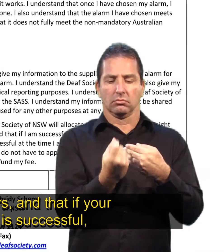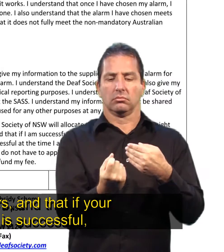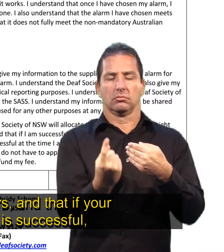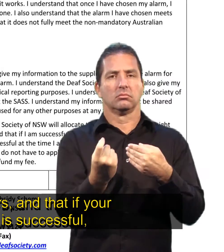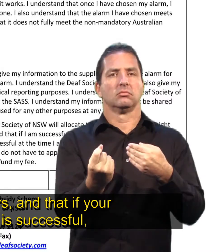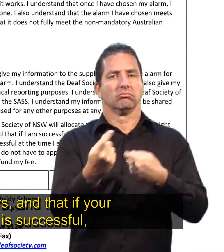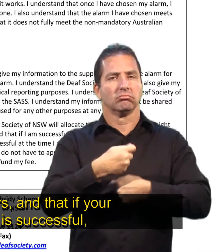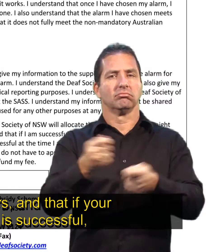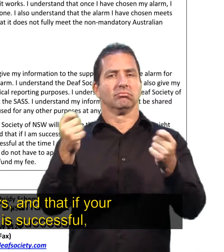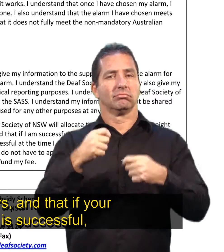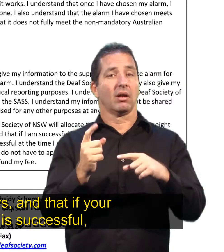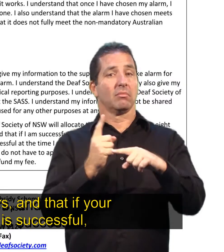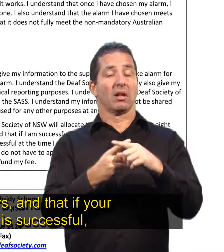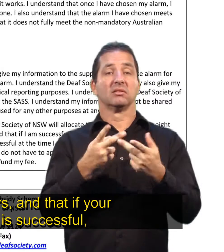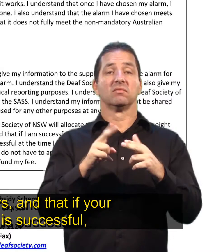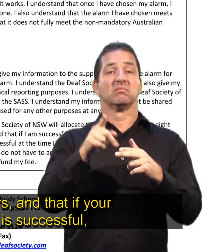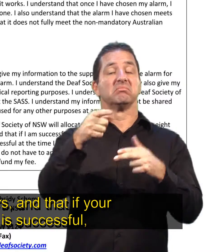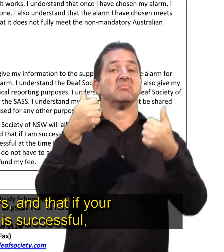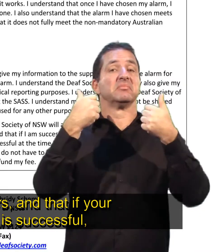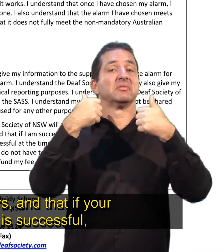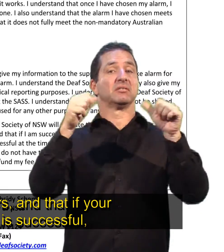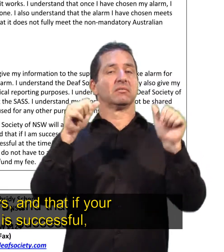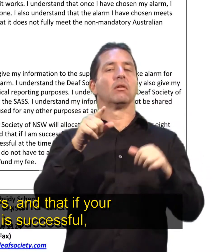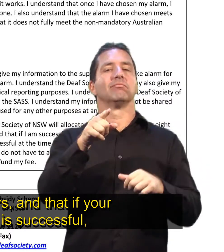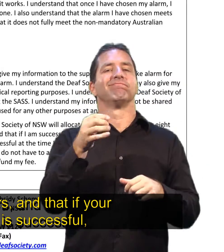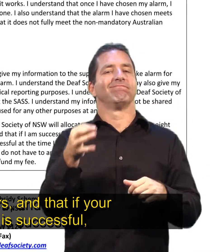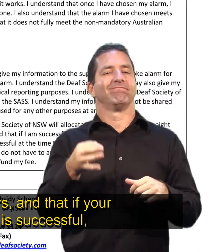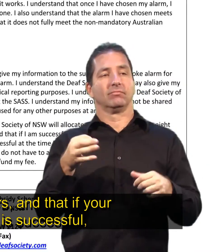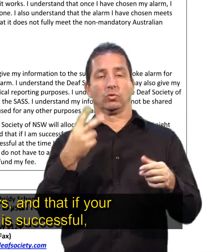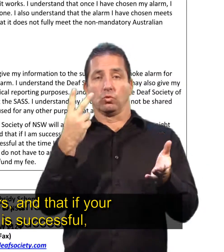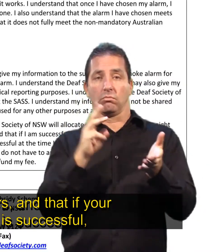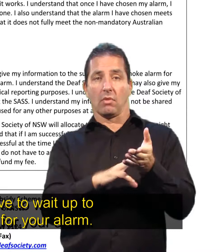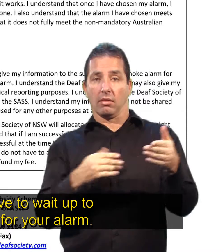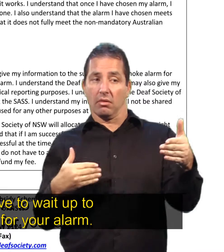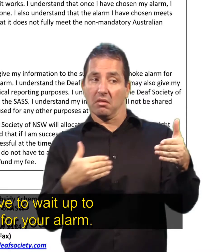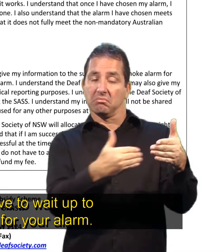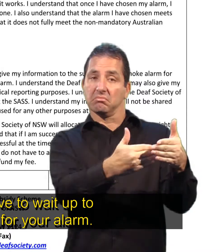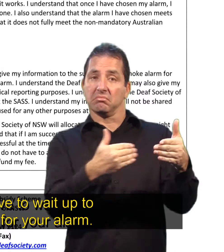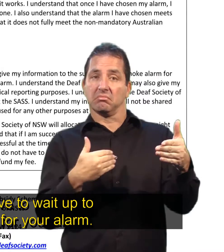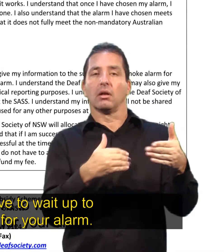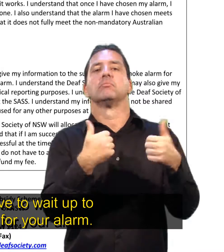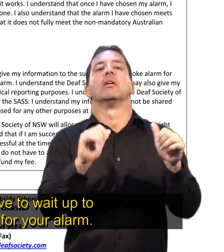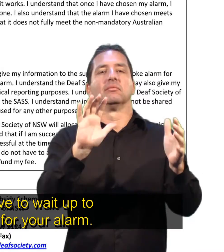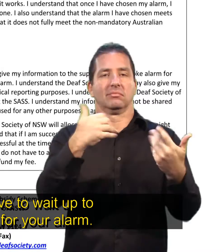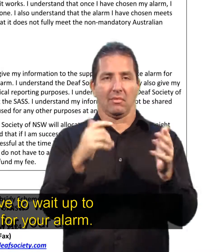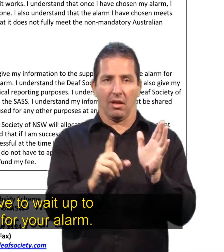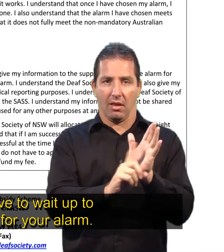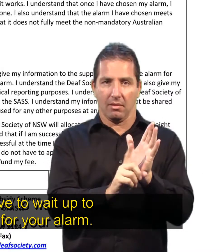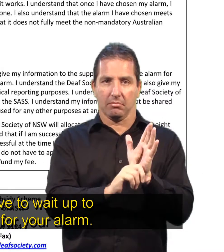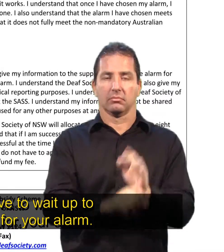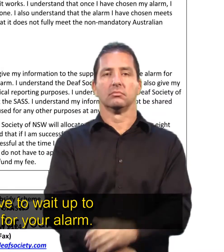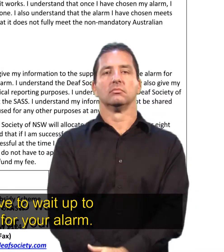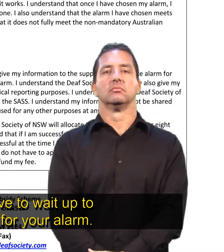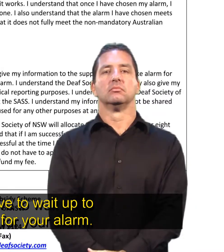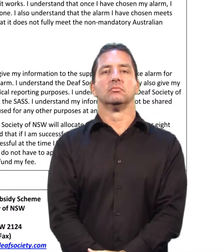years, and that if your application is successful, you may have to wait for up to 2 months for your alarm.